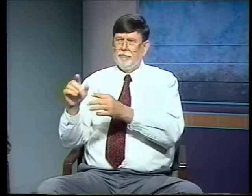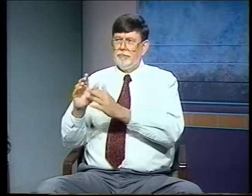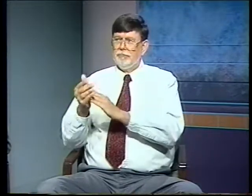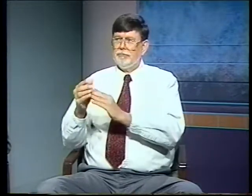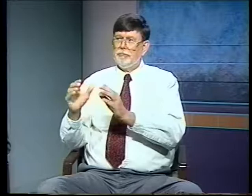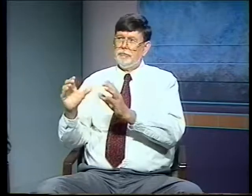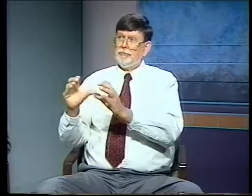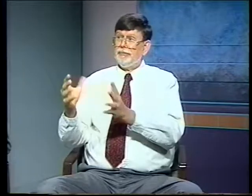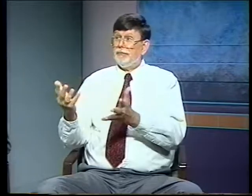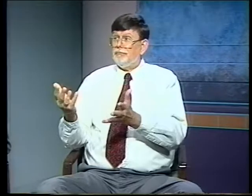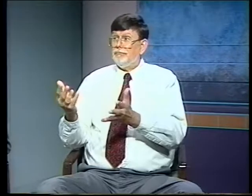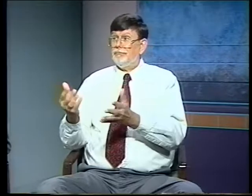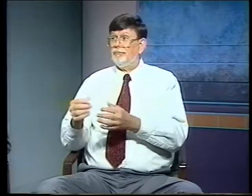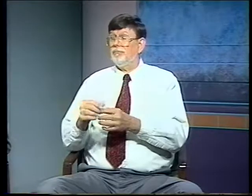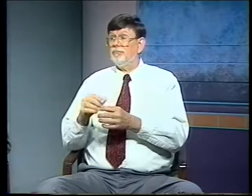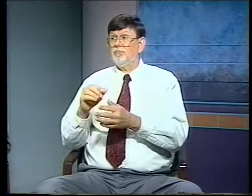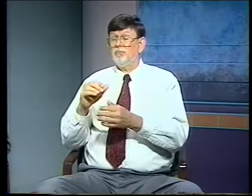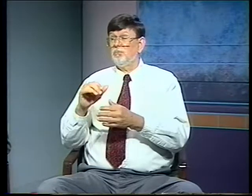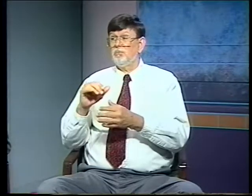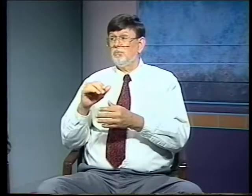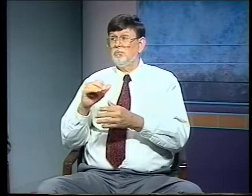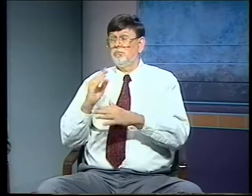that Mexican deaf person who worked as an